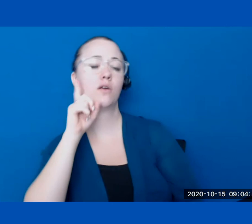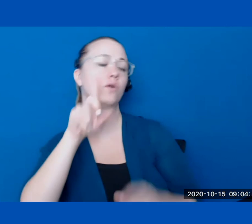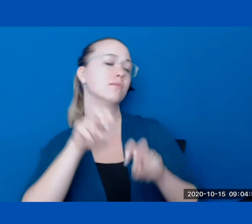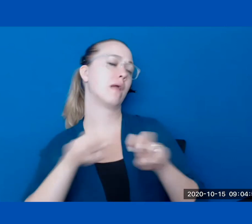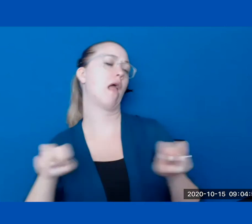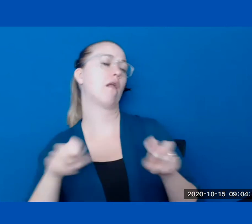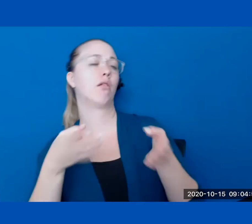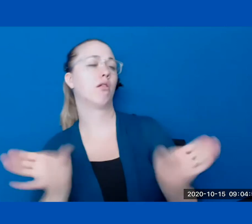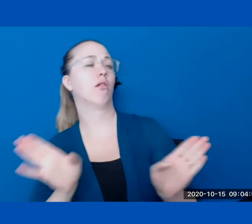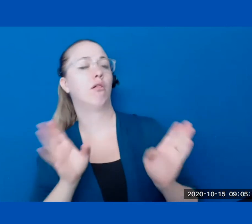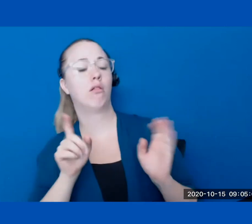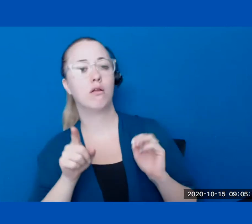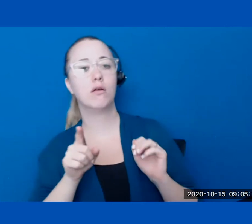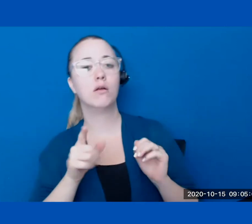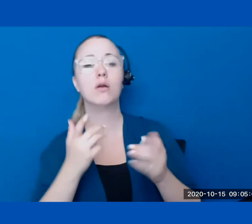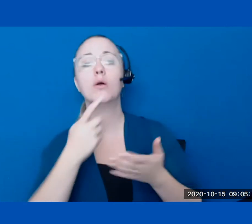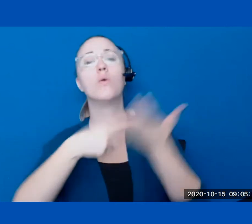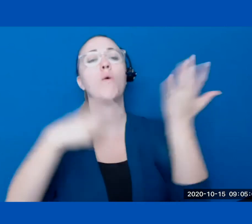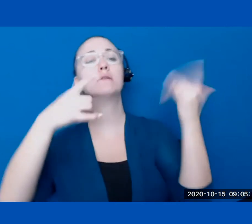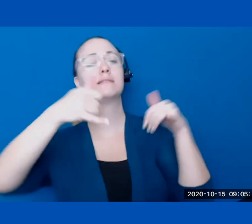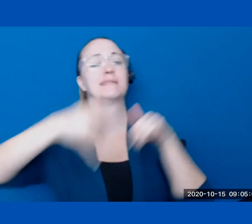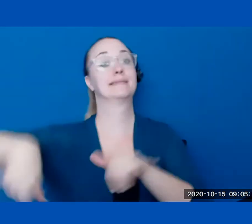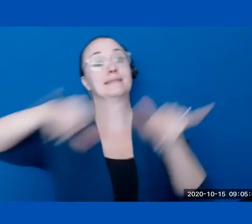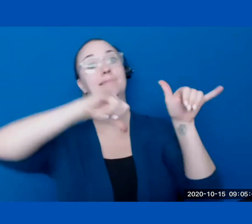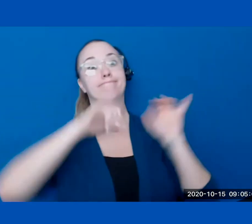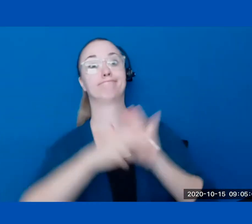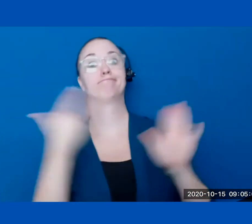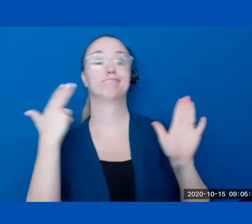What stereotypes do you guys